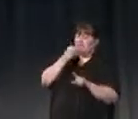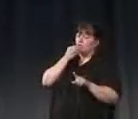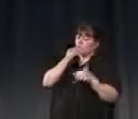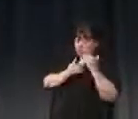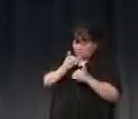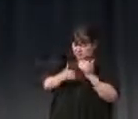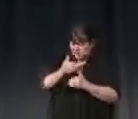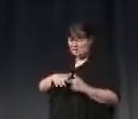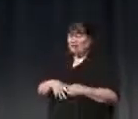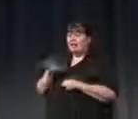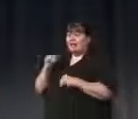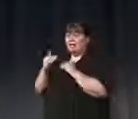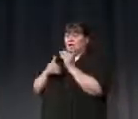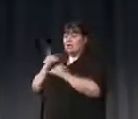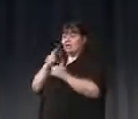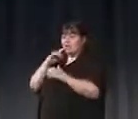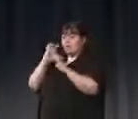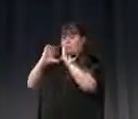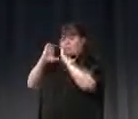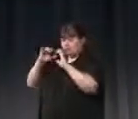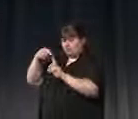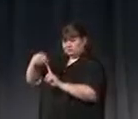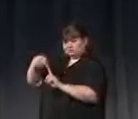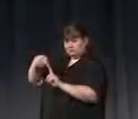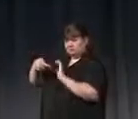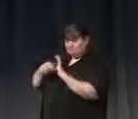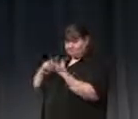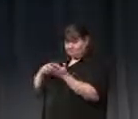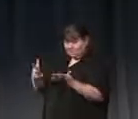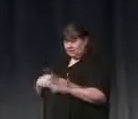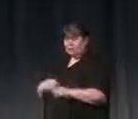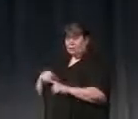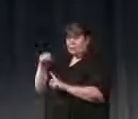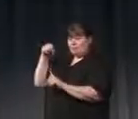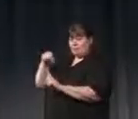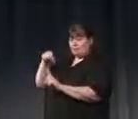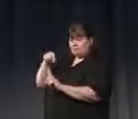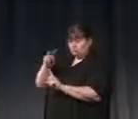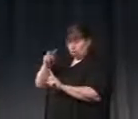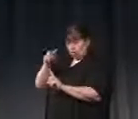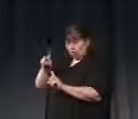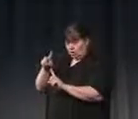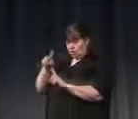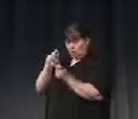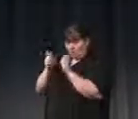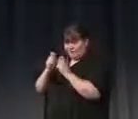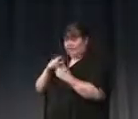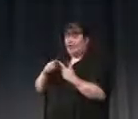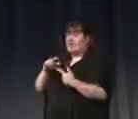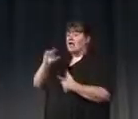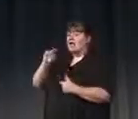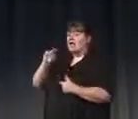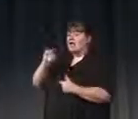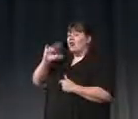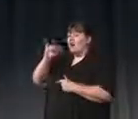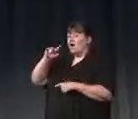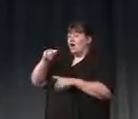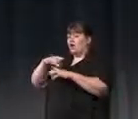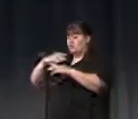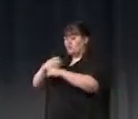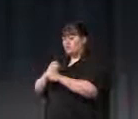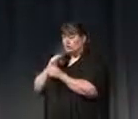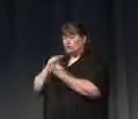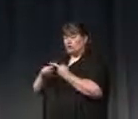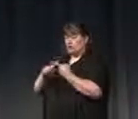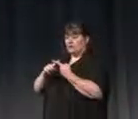processing in communication was at first applied to pulse code modulation and to the analog compression of signals with